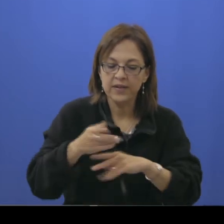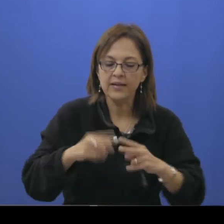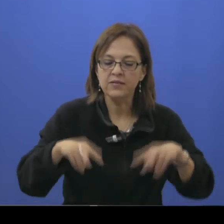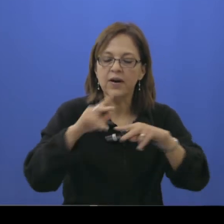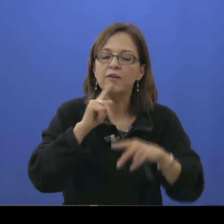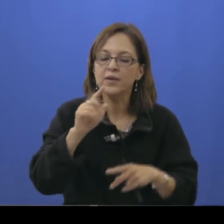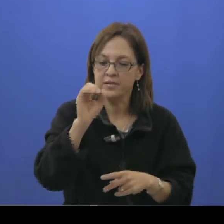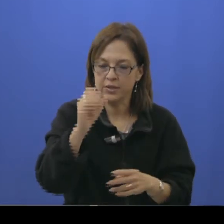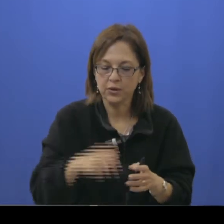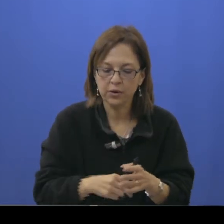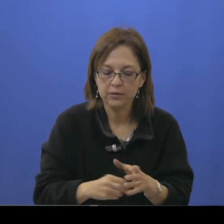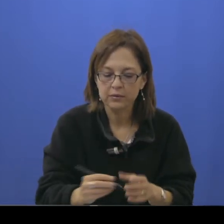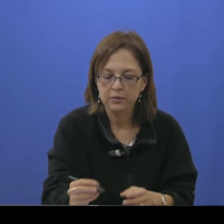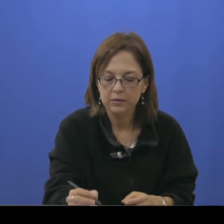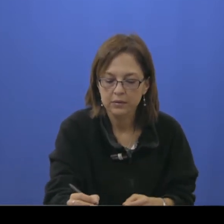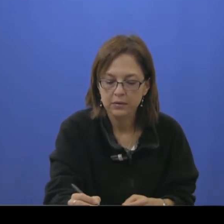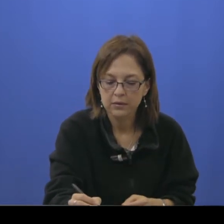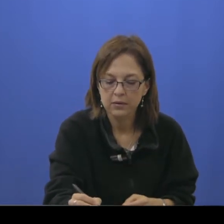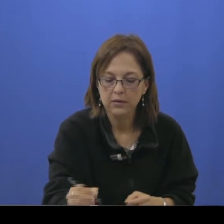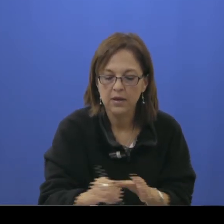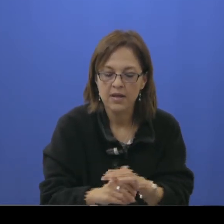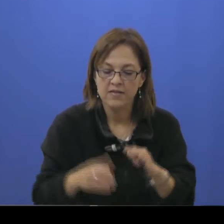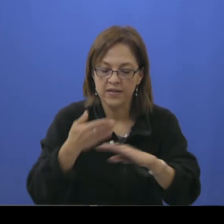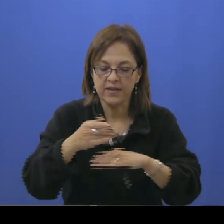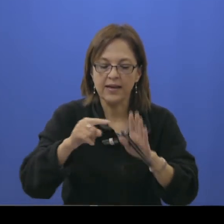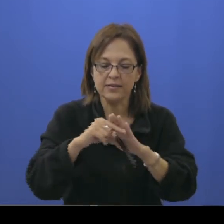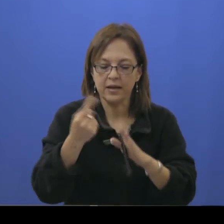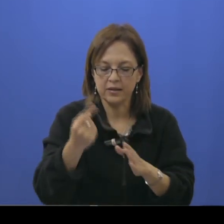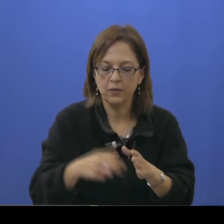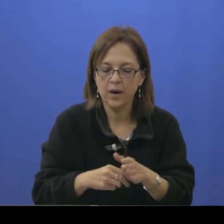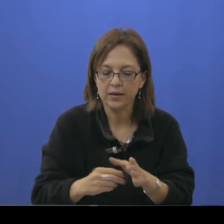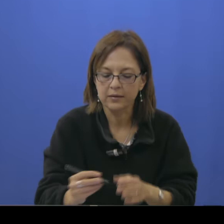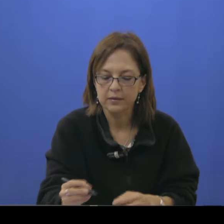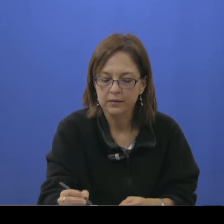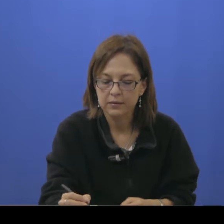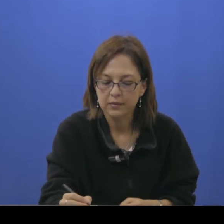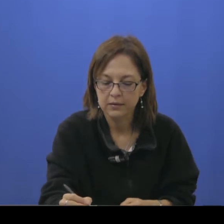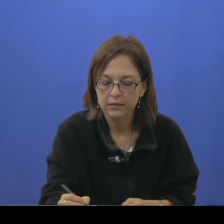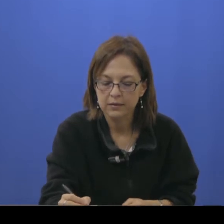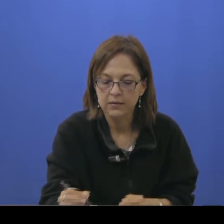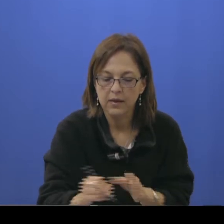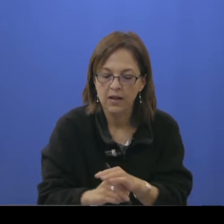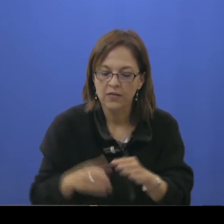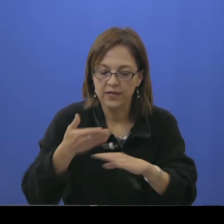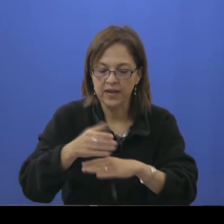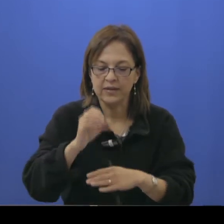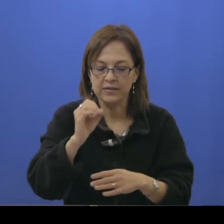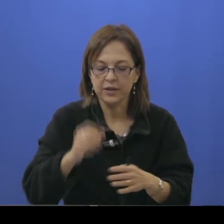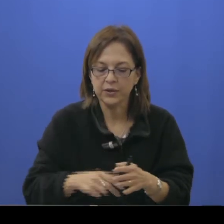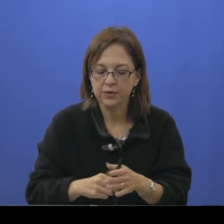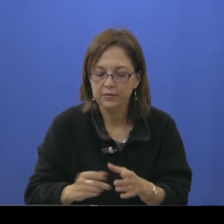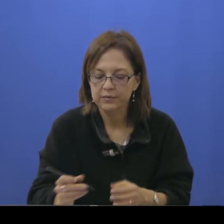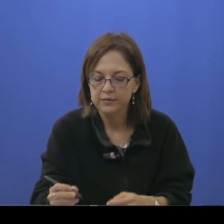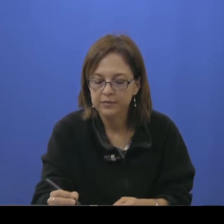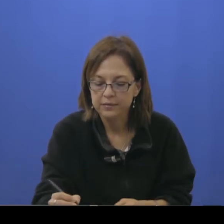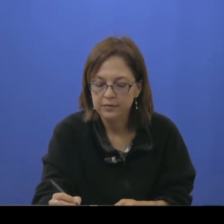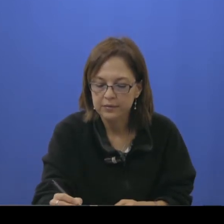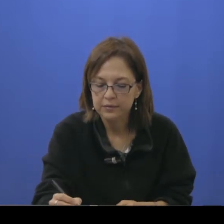The next value is 0. The next -1. The next 0.